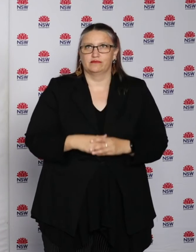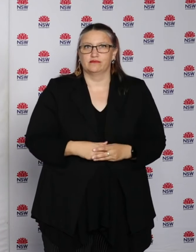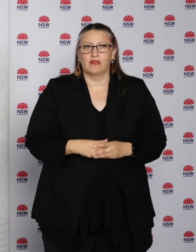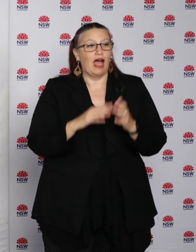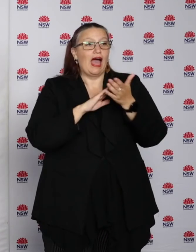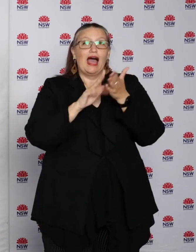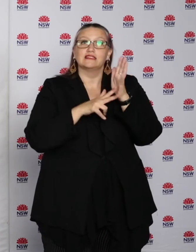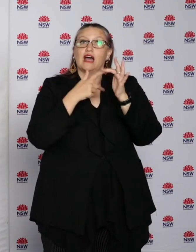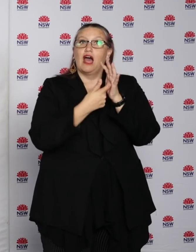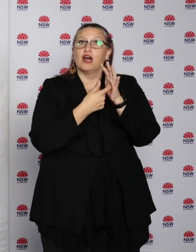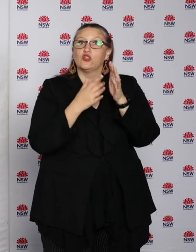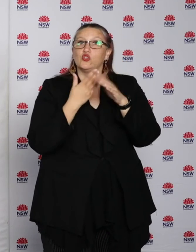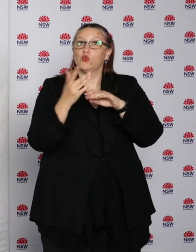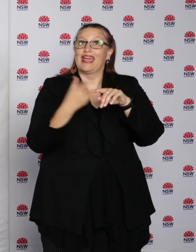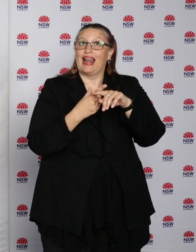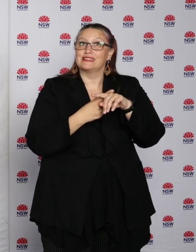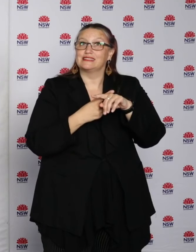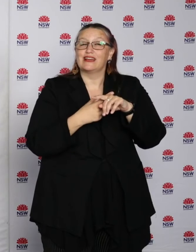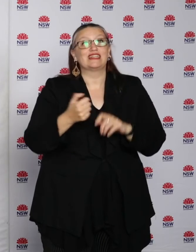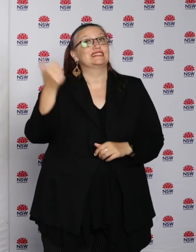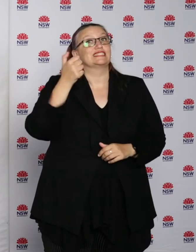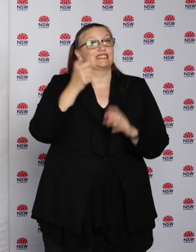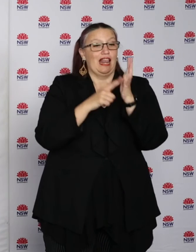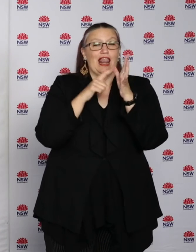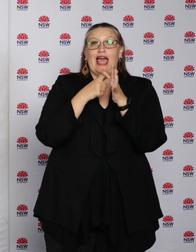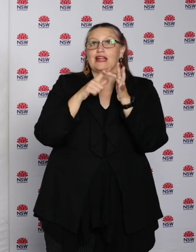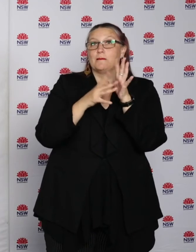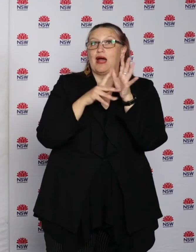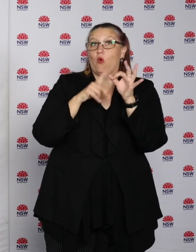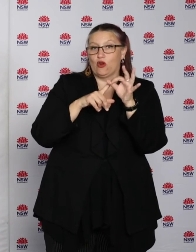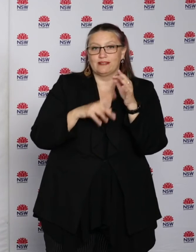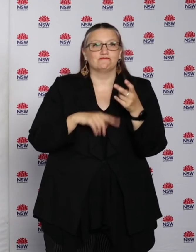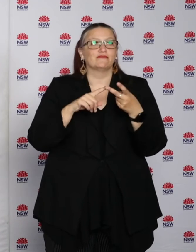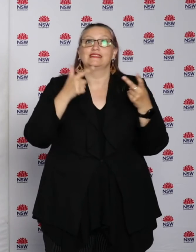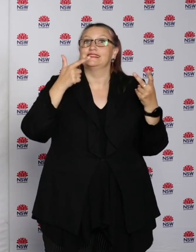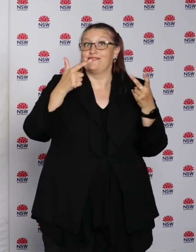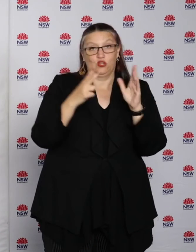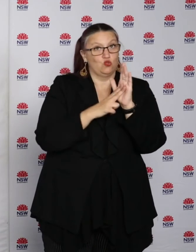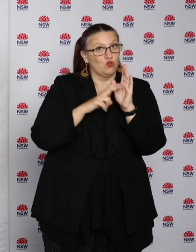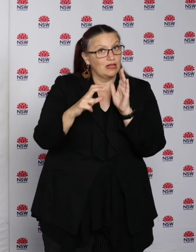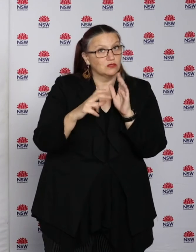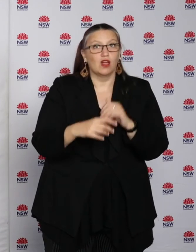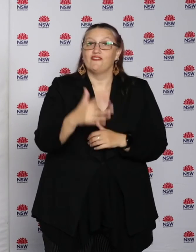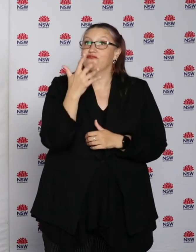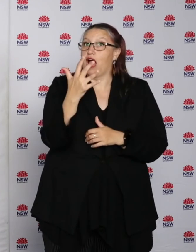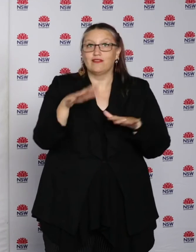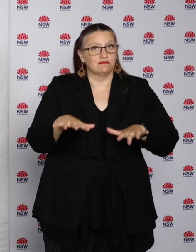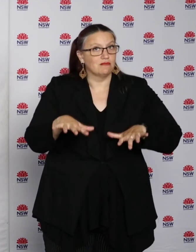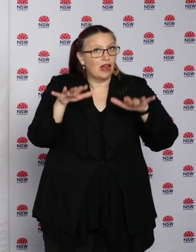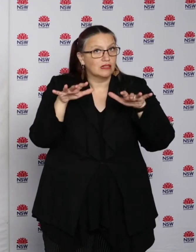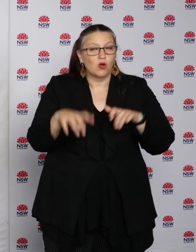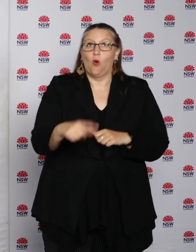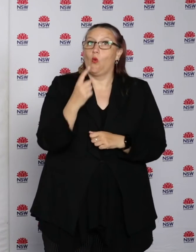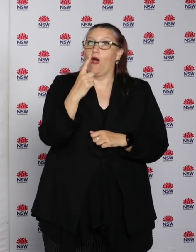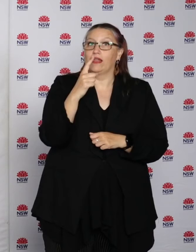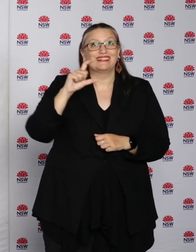district, including 16 from Lake Macquarie, 7 from Newcastle, 5 from Maitland, 1